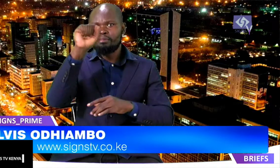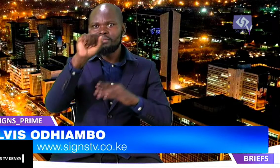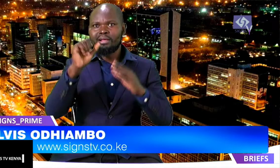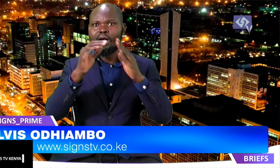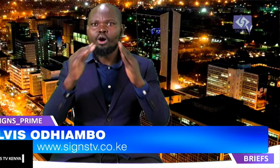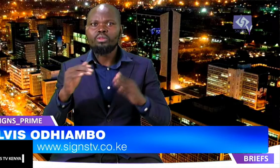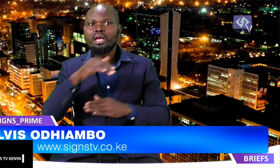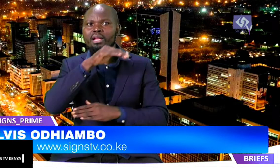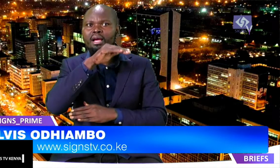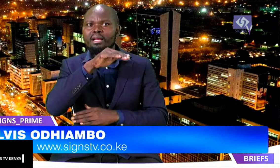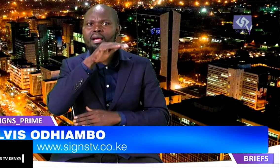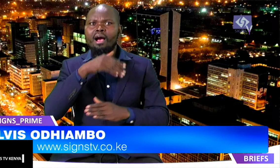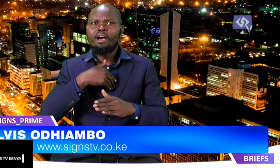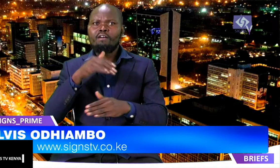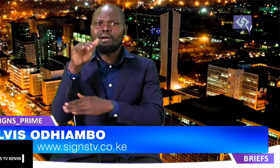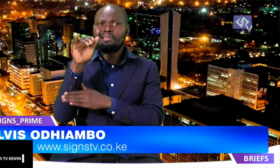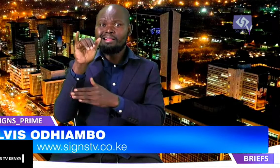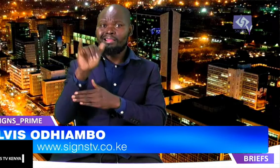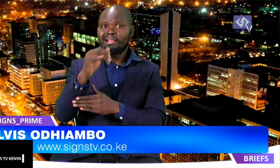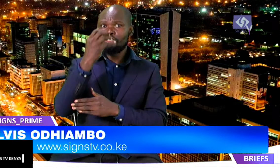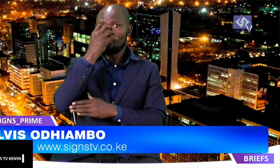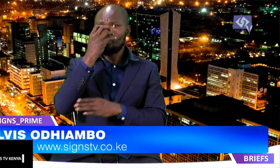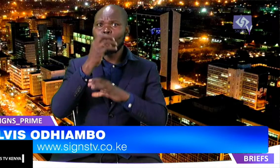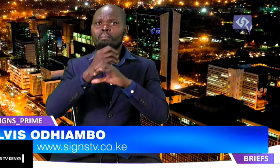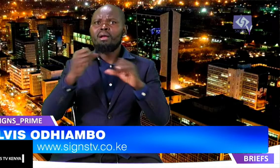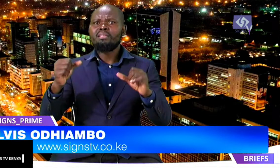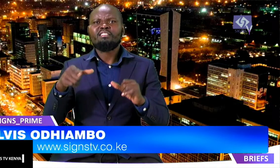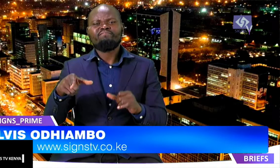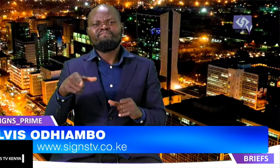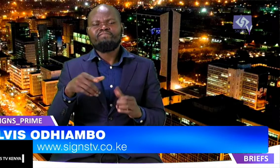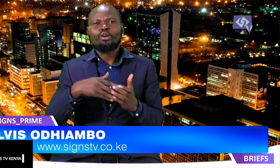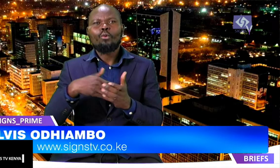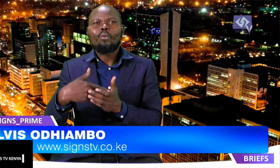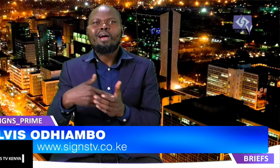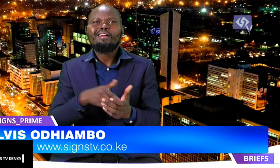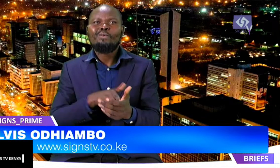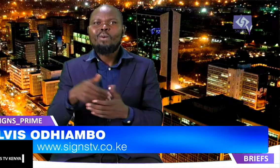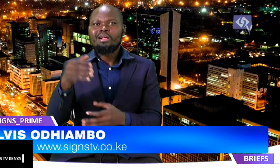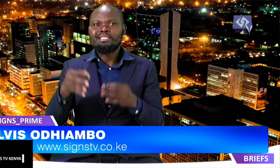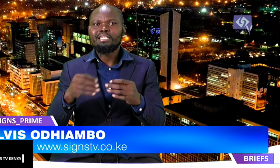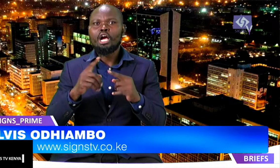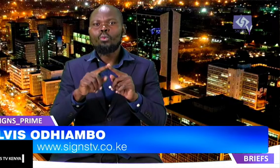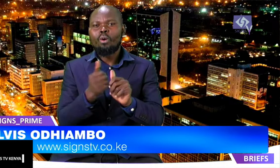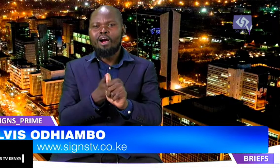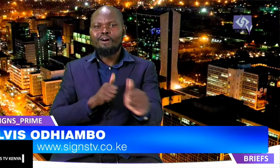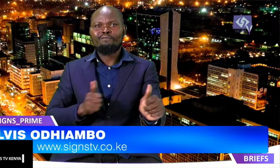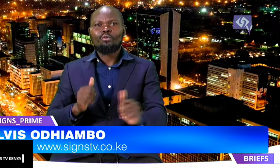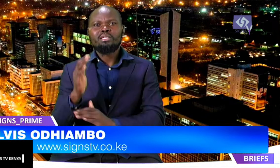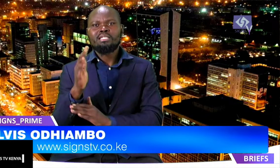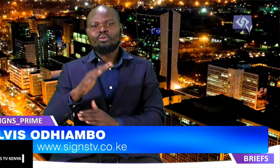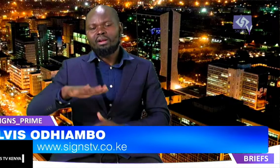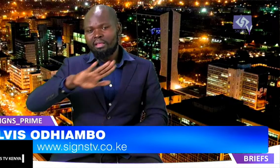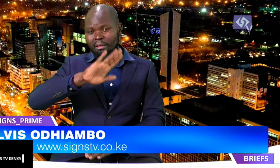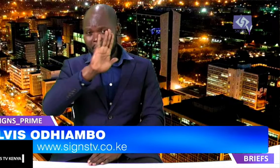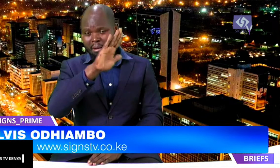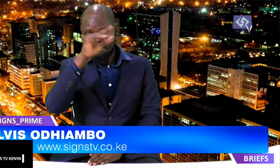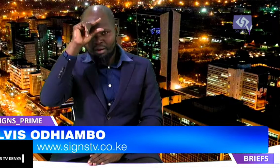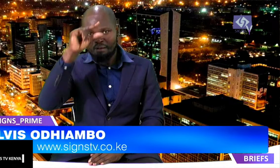Ruto's intentions is to deliberately weaken the judiciary to avoid scrutiny in